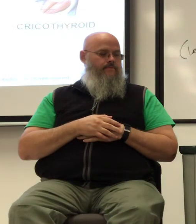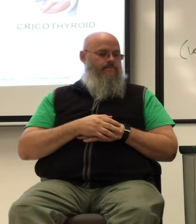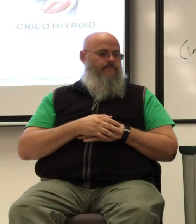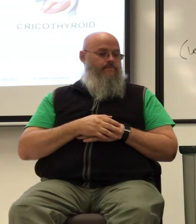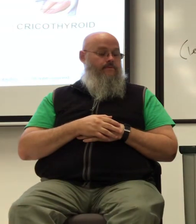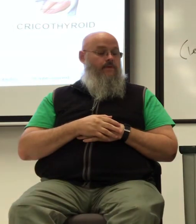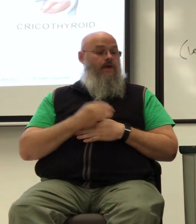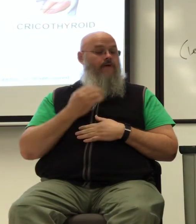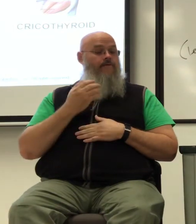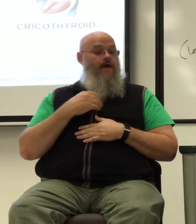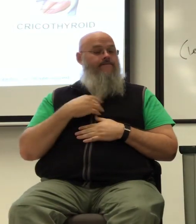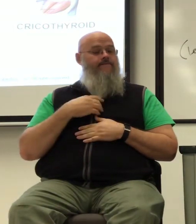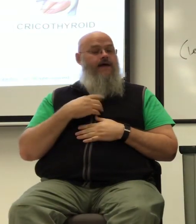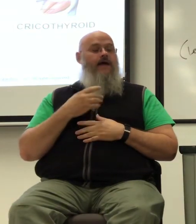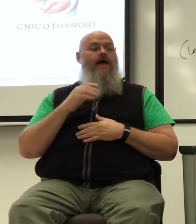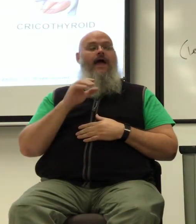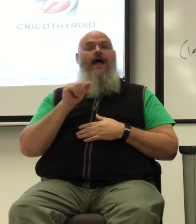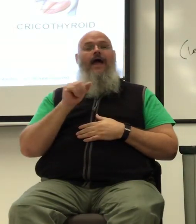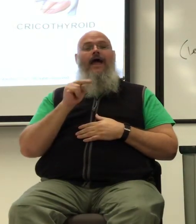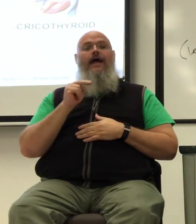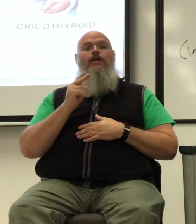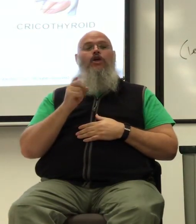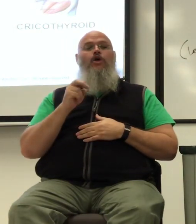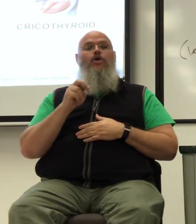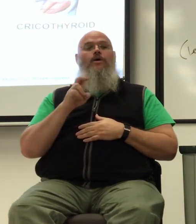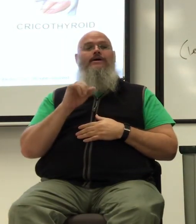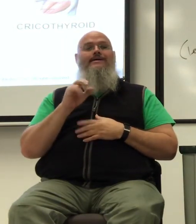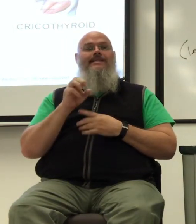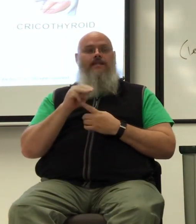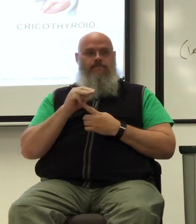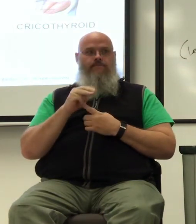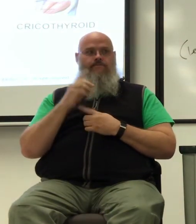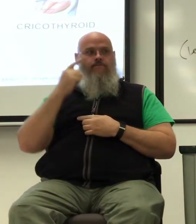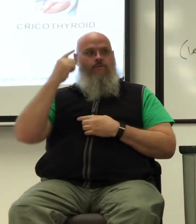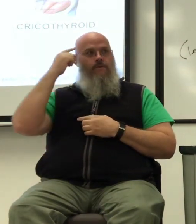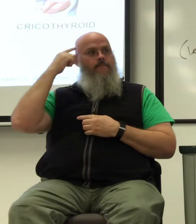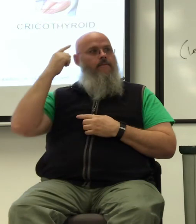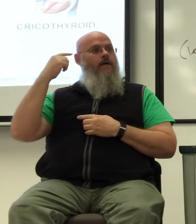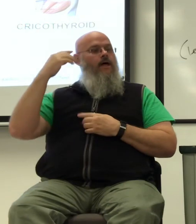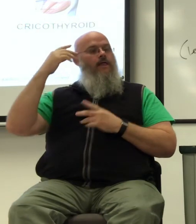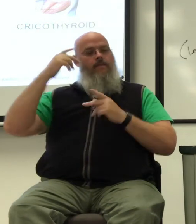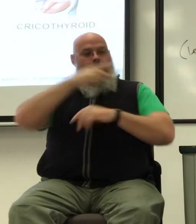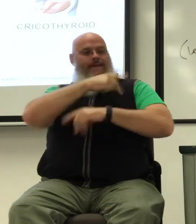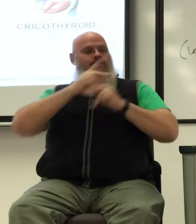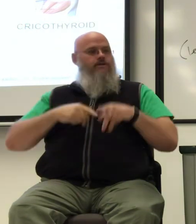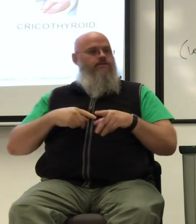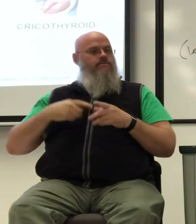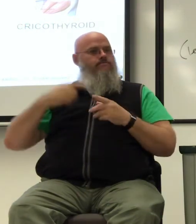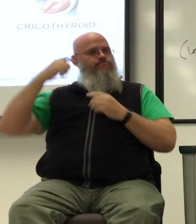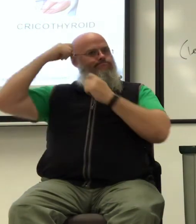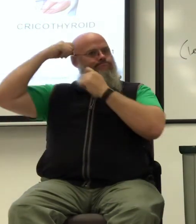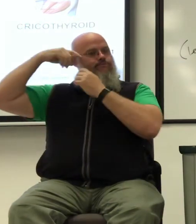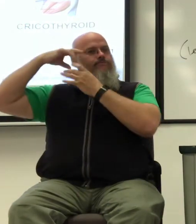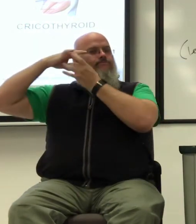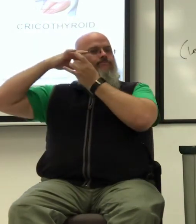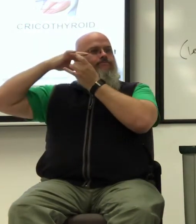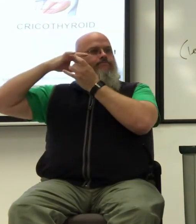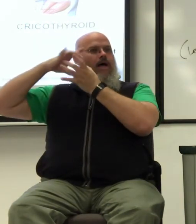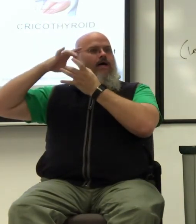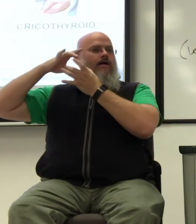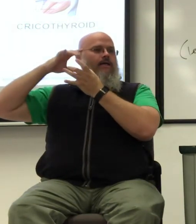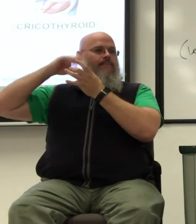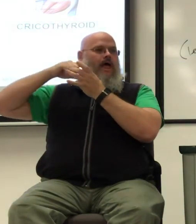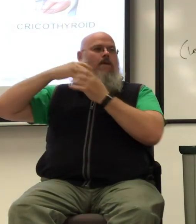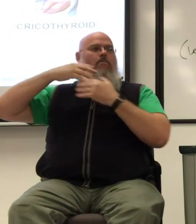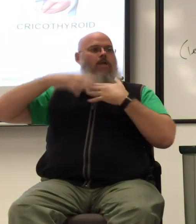If you have an aneurysm in that location, the patient may present with a hoarse voice because it's affecting, you know,